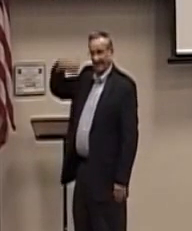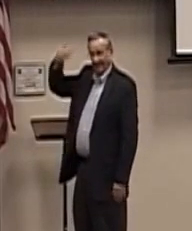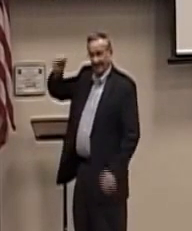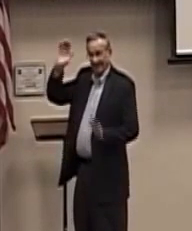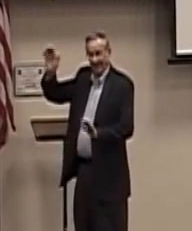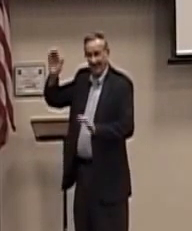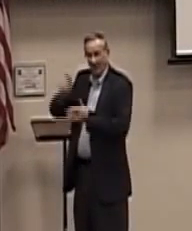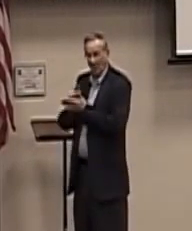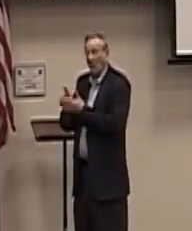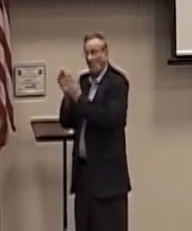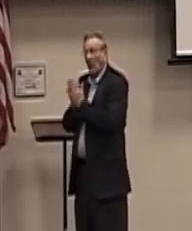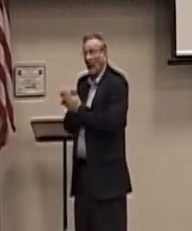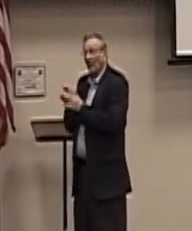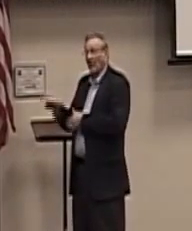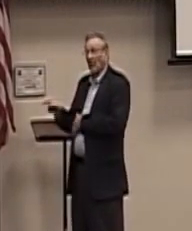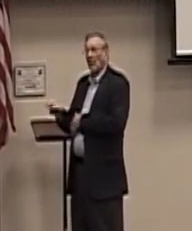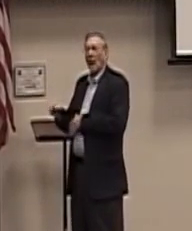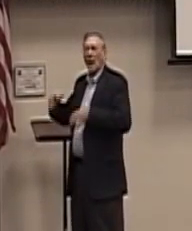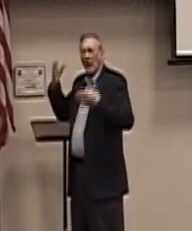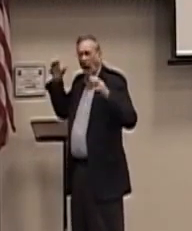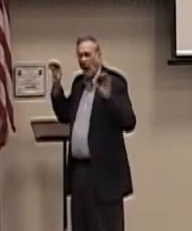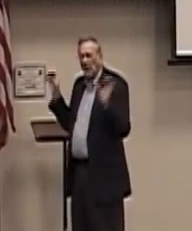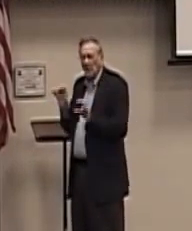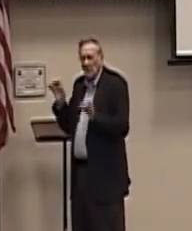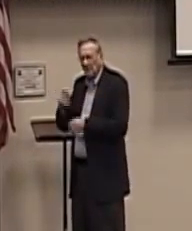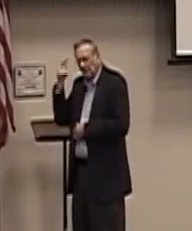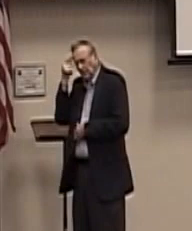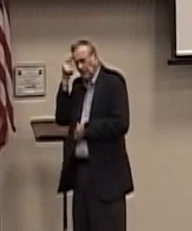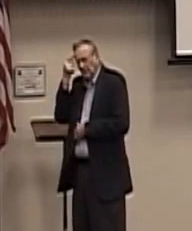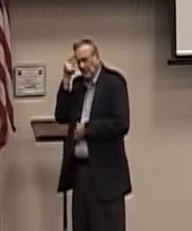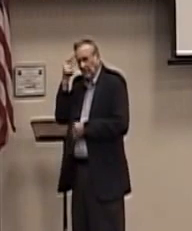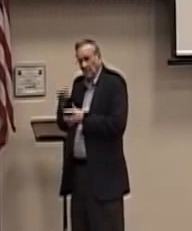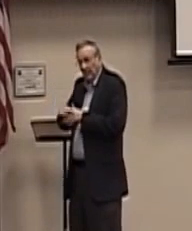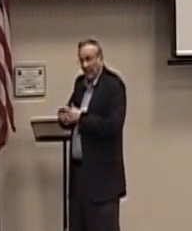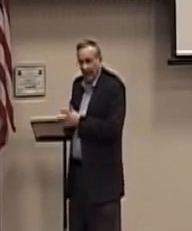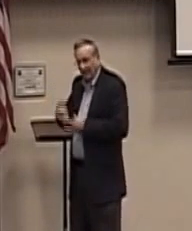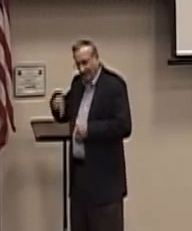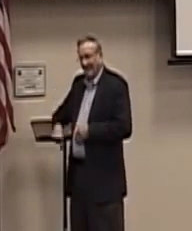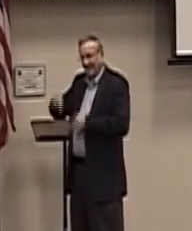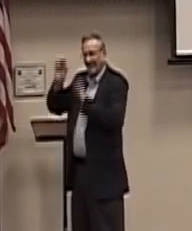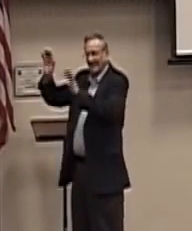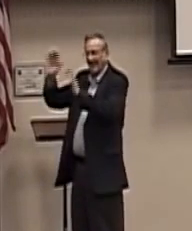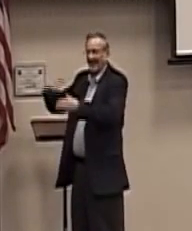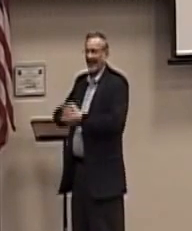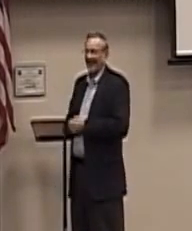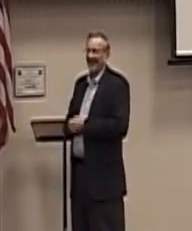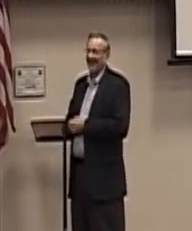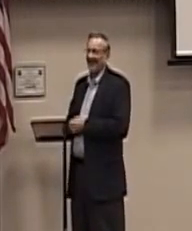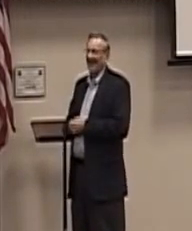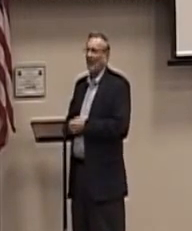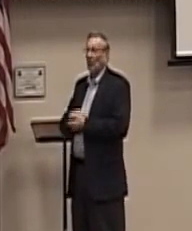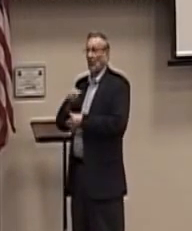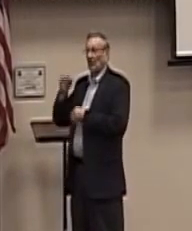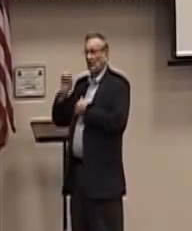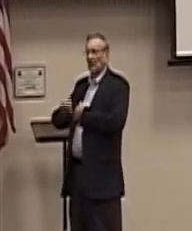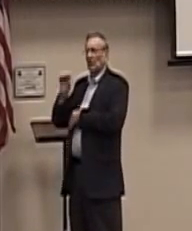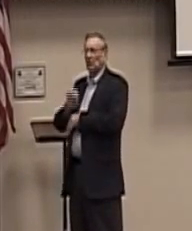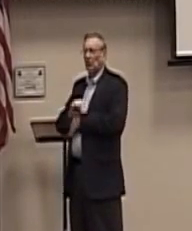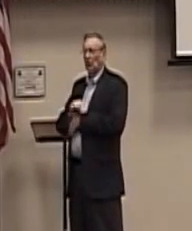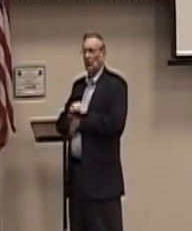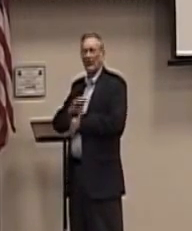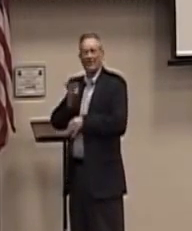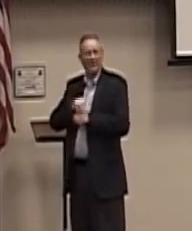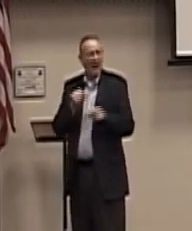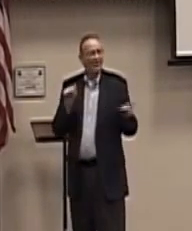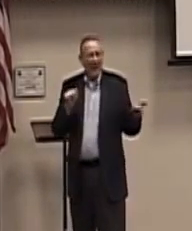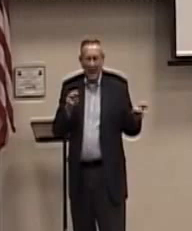let's be prayerful about these guys. They've put a lot into that. That's when they're going to launch it. We see Sunset Church being involved and AIMers being involved in